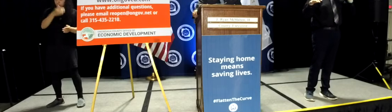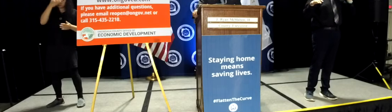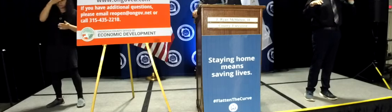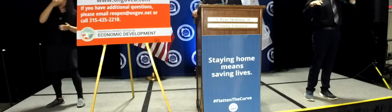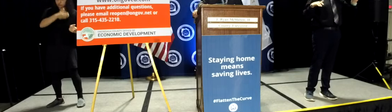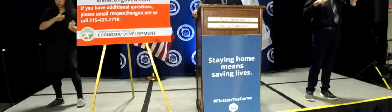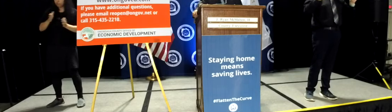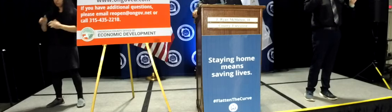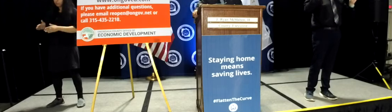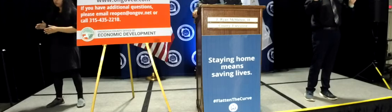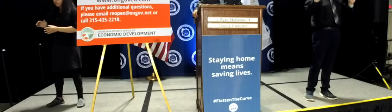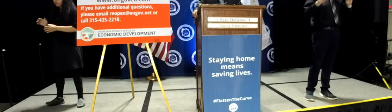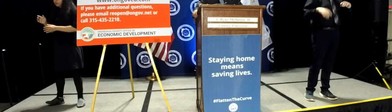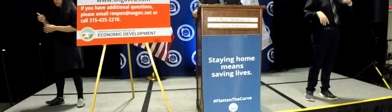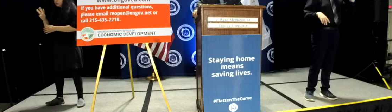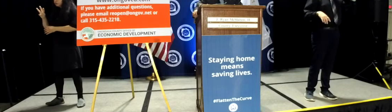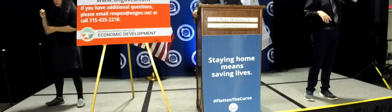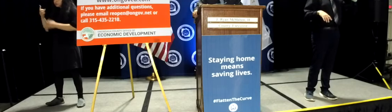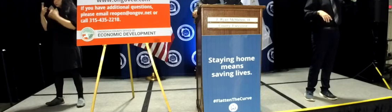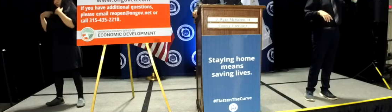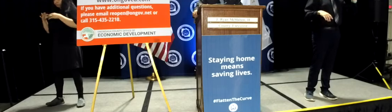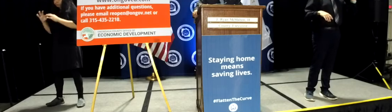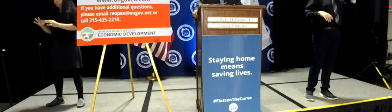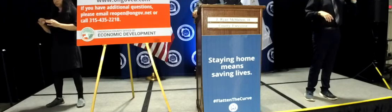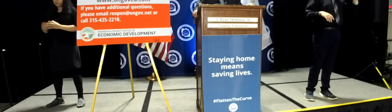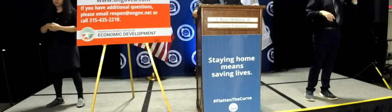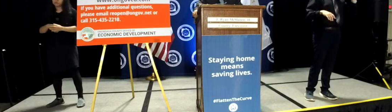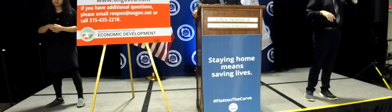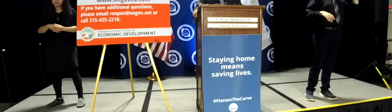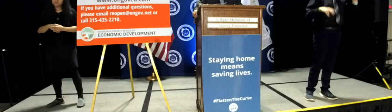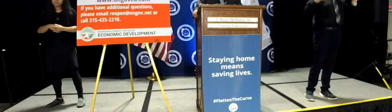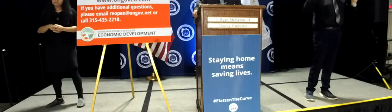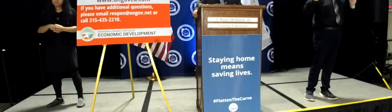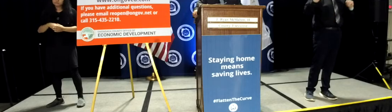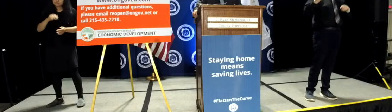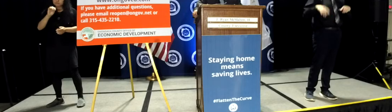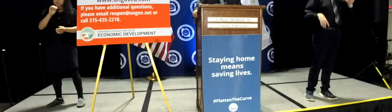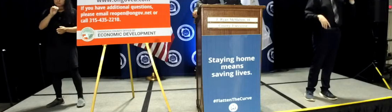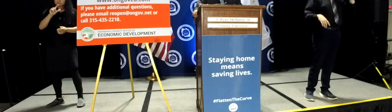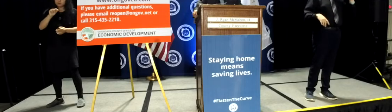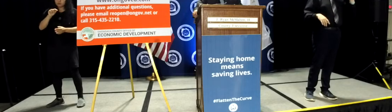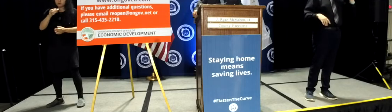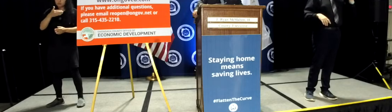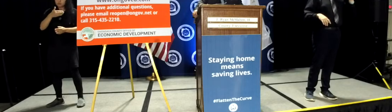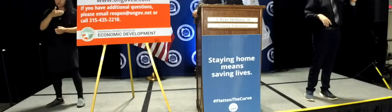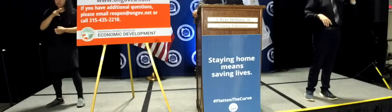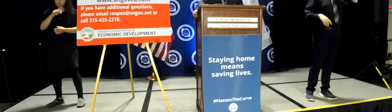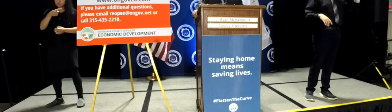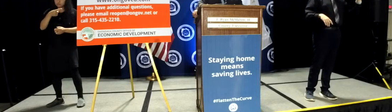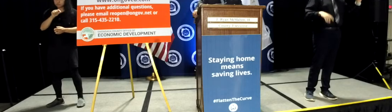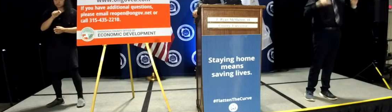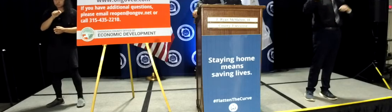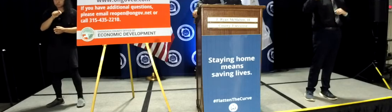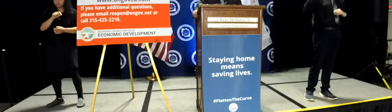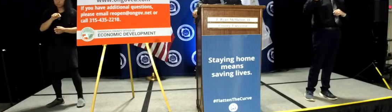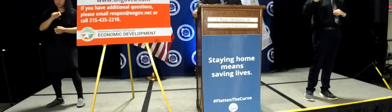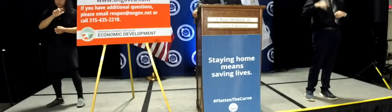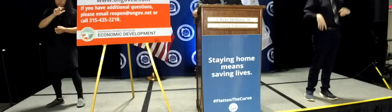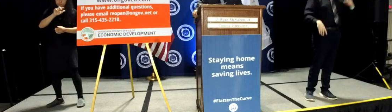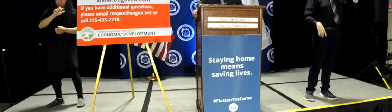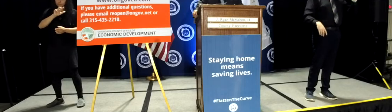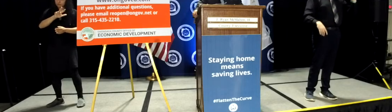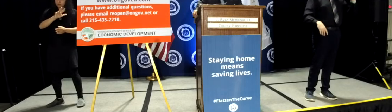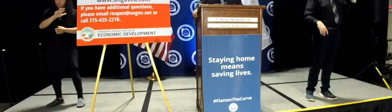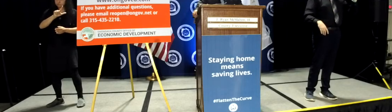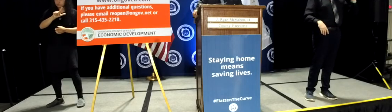Pompey, 26 cases, 22 recoveries. Van Buren, 27 cases, 9 recoveries. Skaneateles, 15